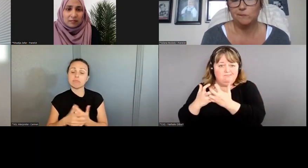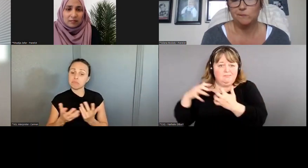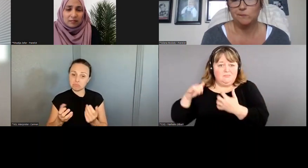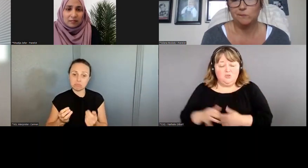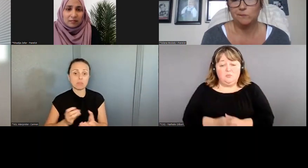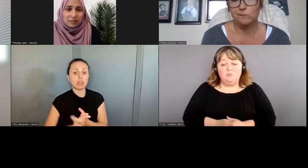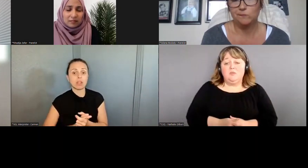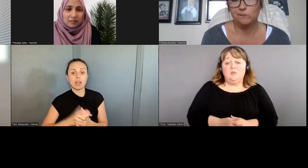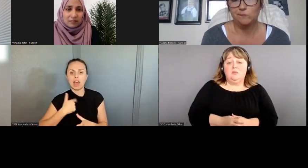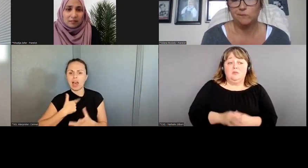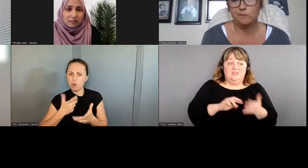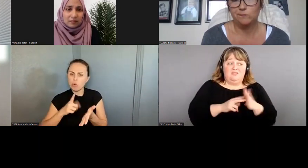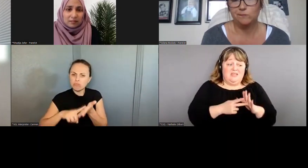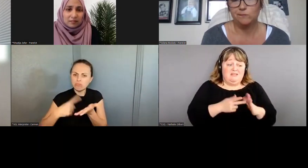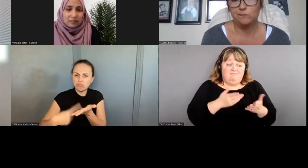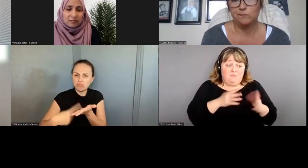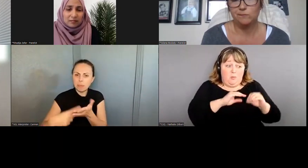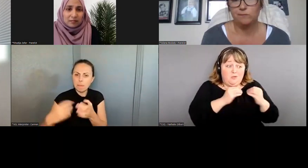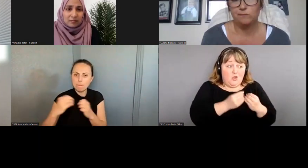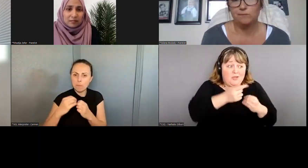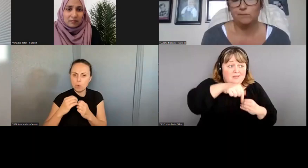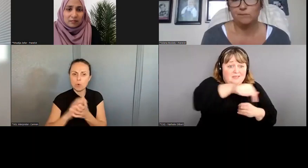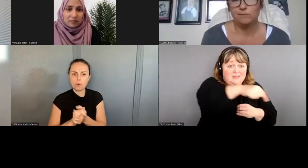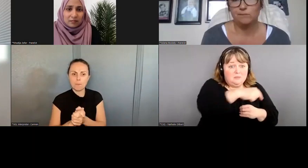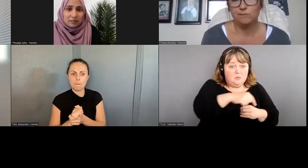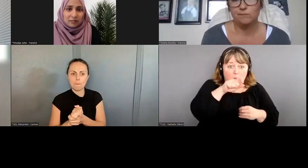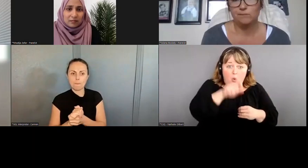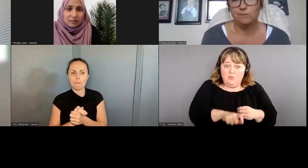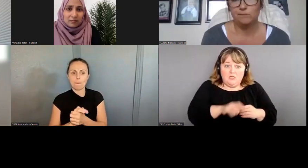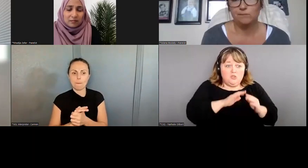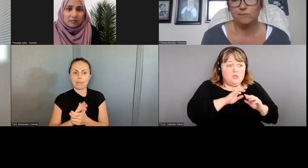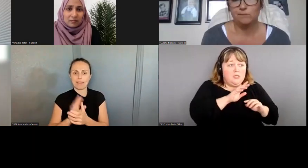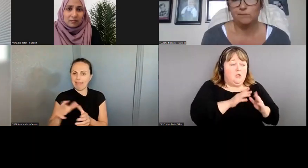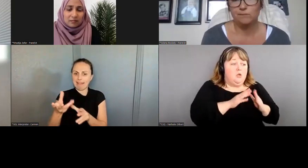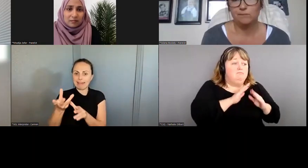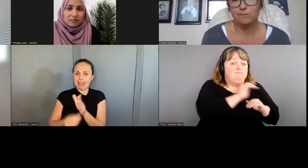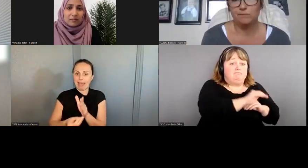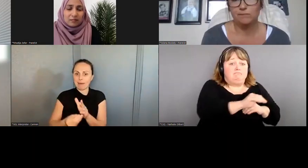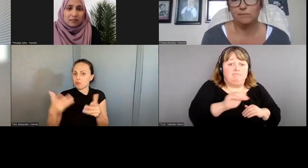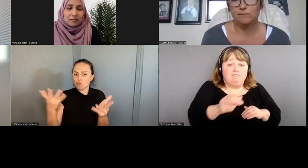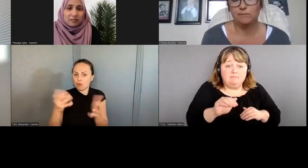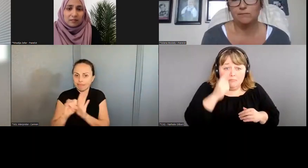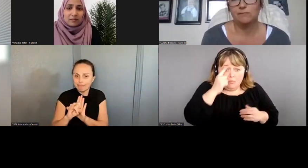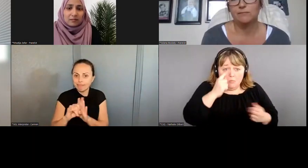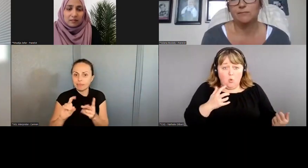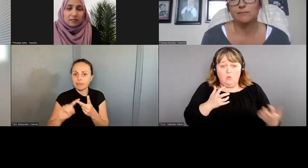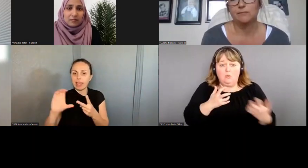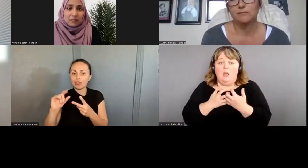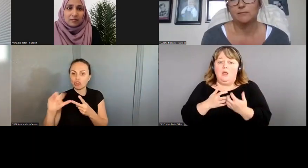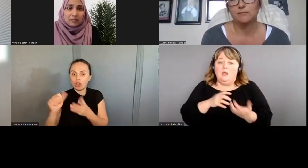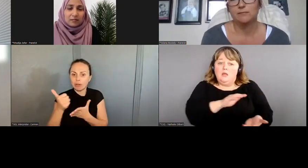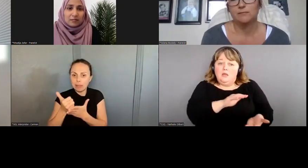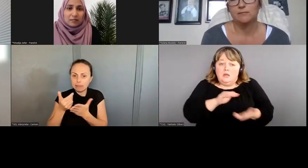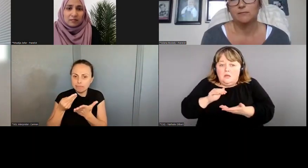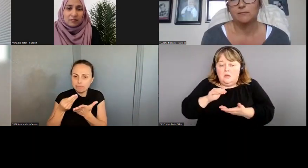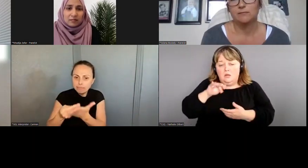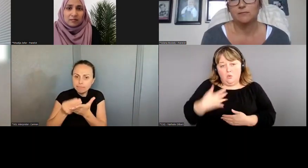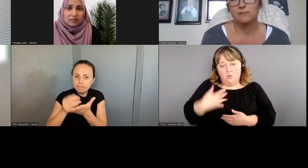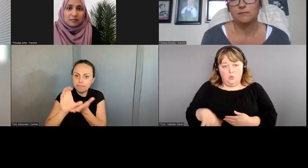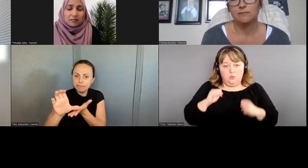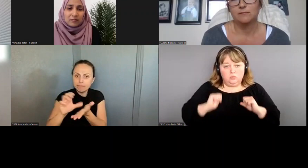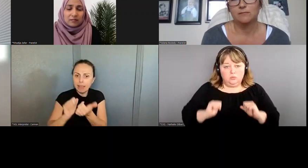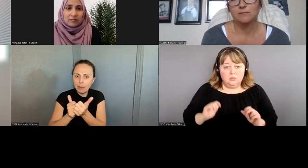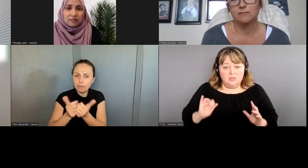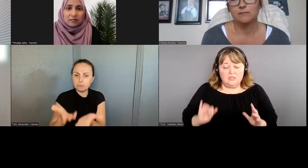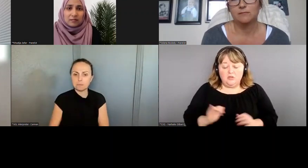yeah, I want to explore that a little bit more too, if you can, where those gaps are and where charity is filling in for healthcare in your